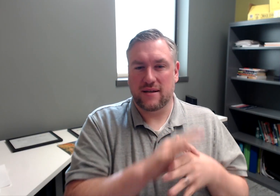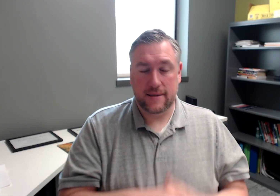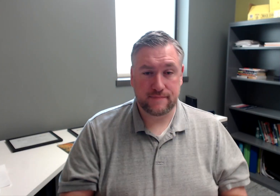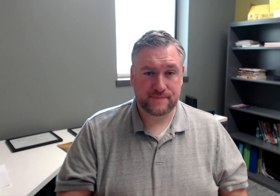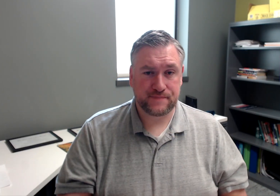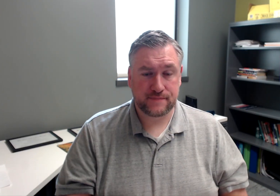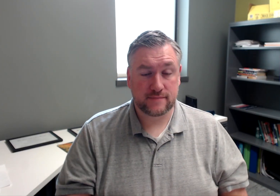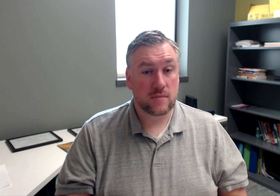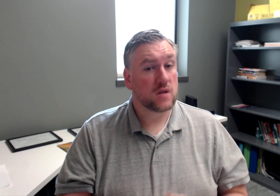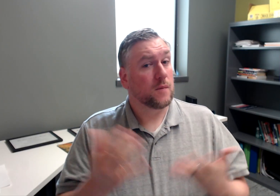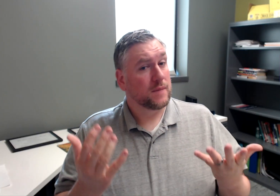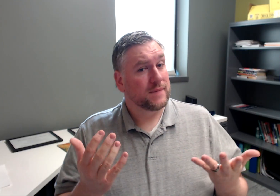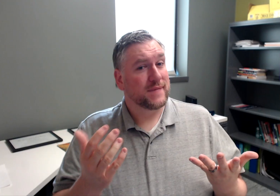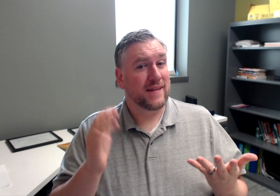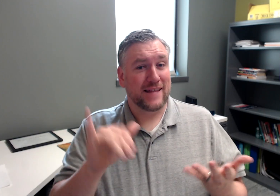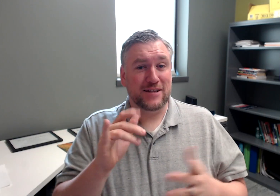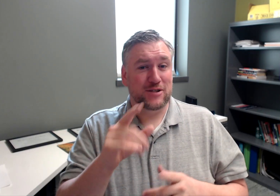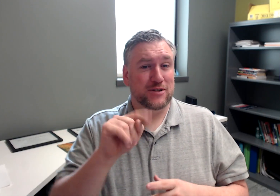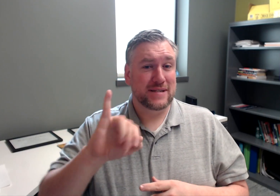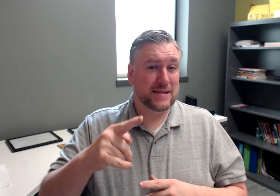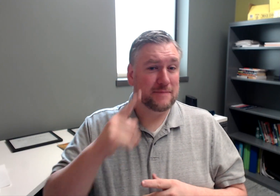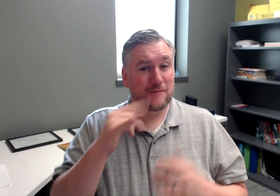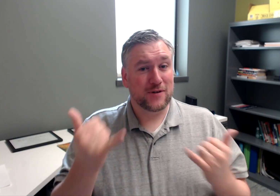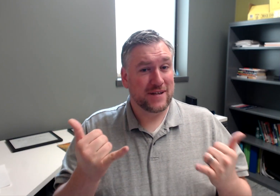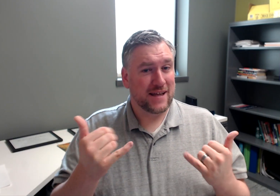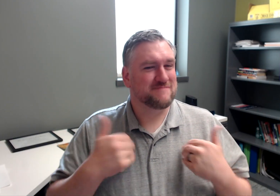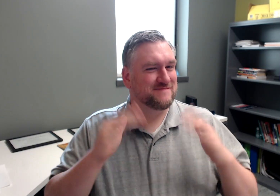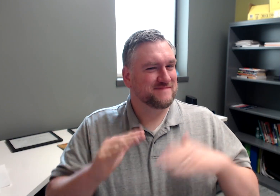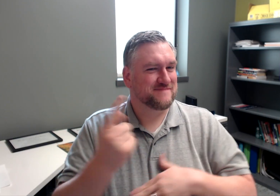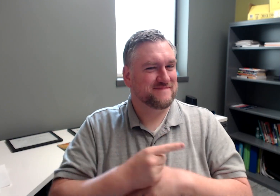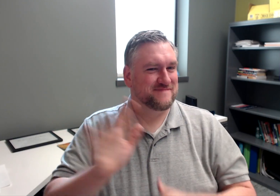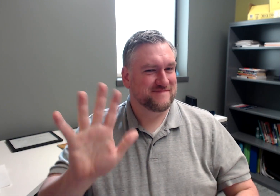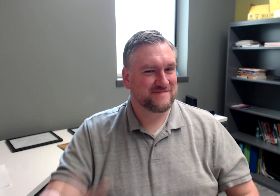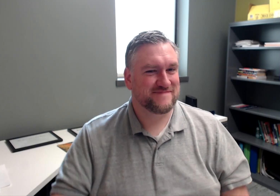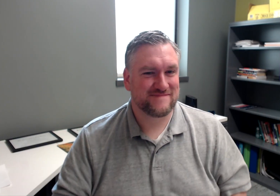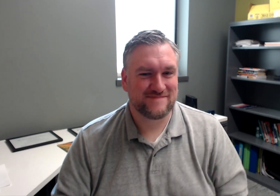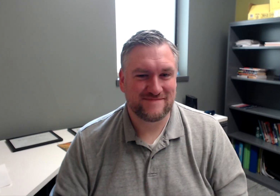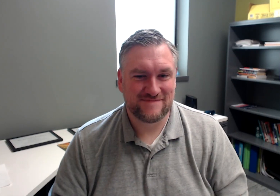sacrificing this year's content. So that's your tip for today. Have a great day.